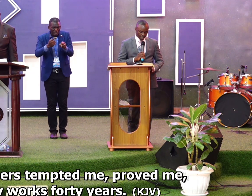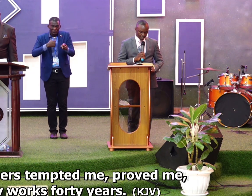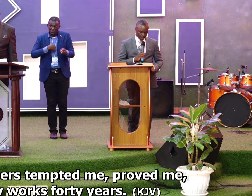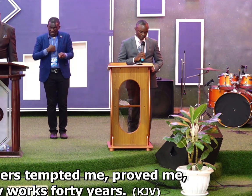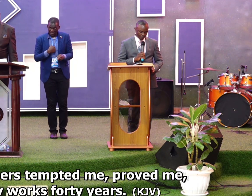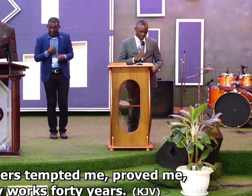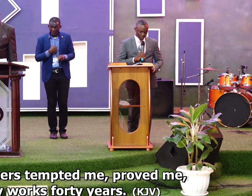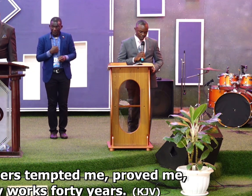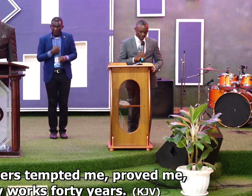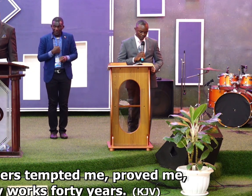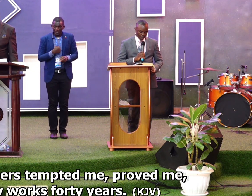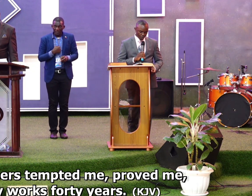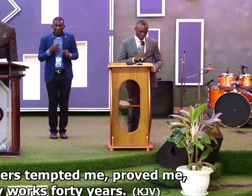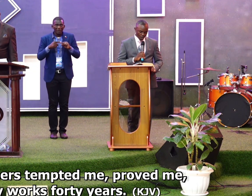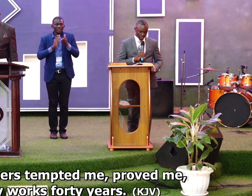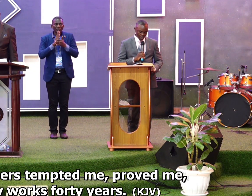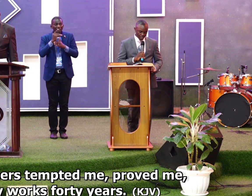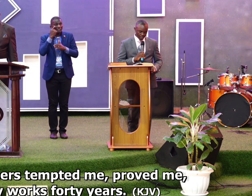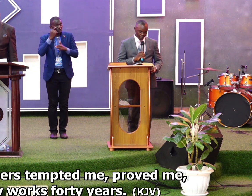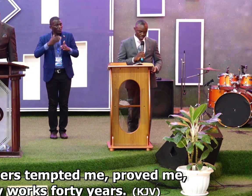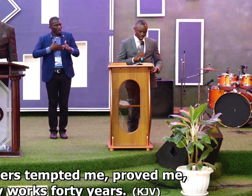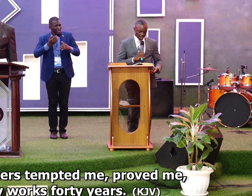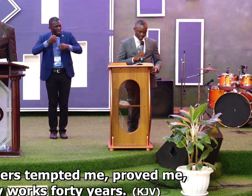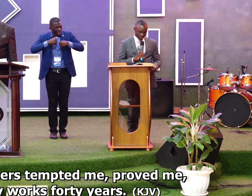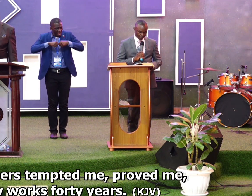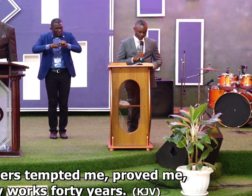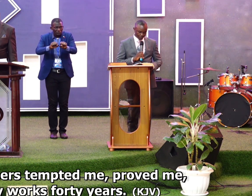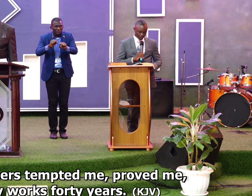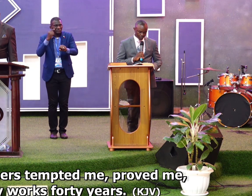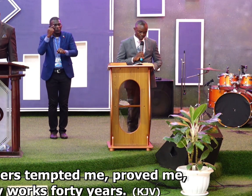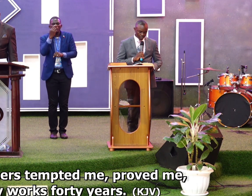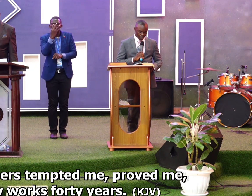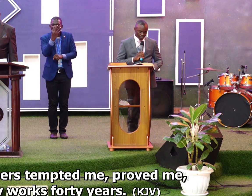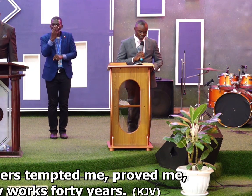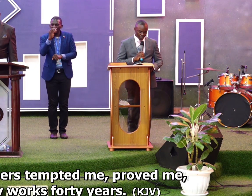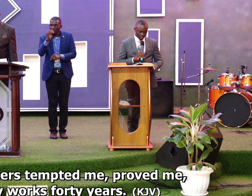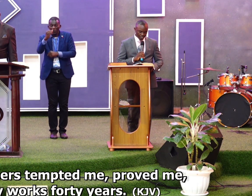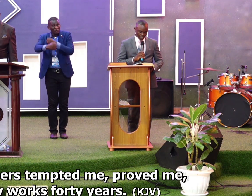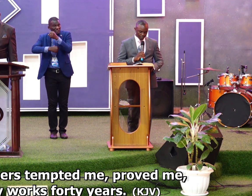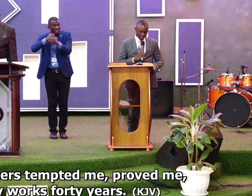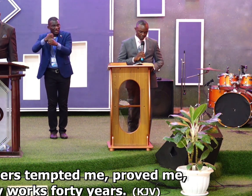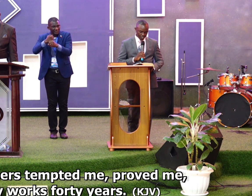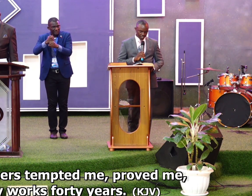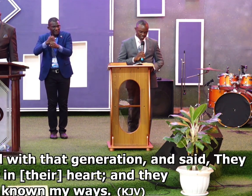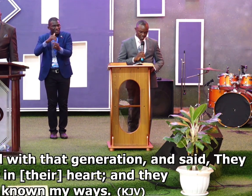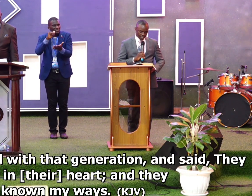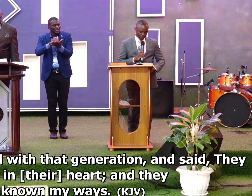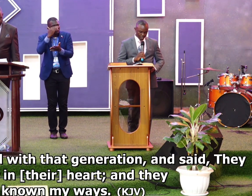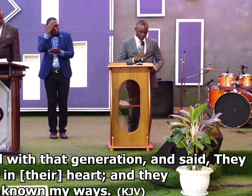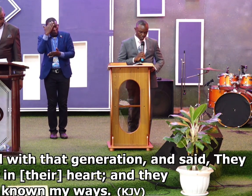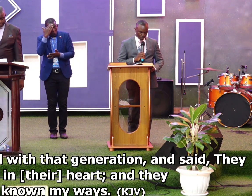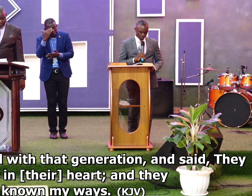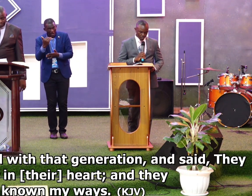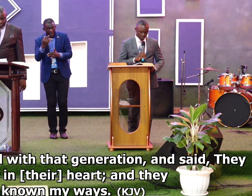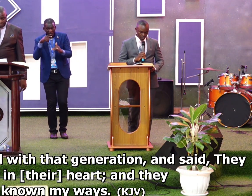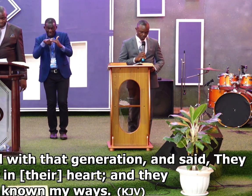nga bangeza ne balaba ebikolwa byange emyaka 40. Kyenava nyingira